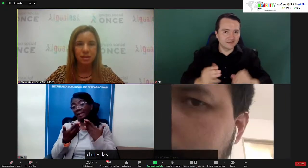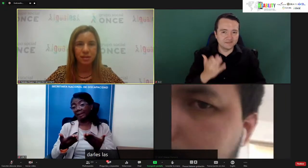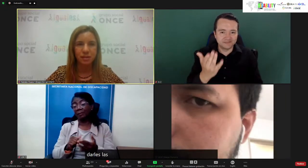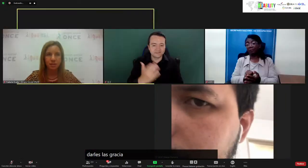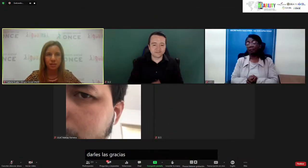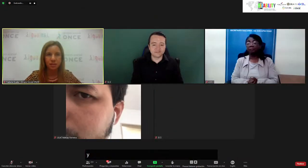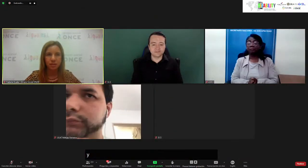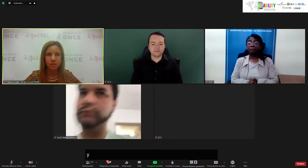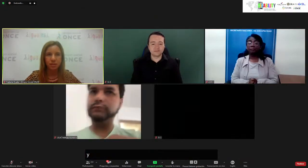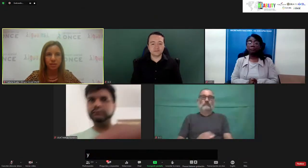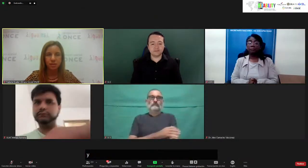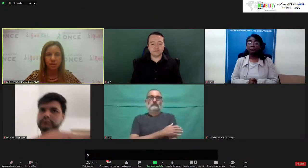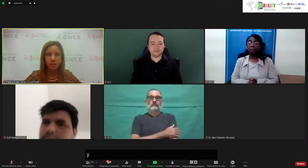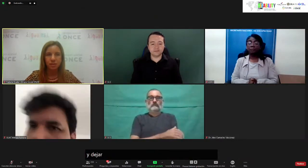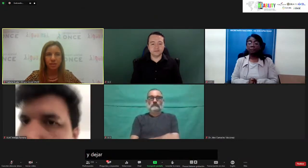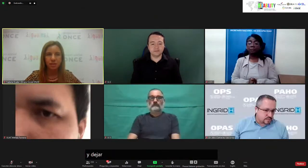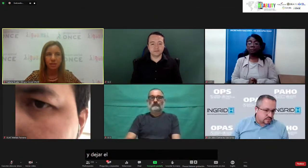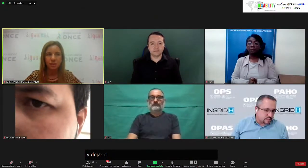good afternoon